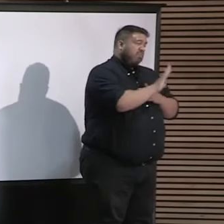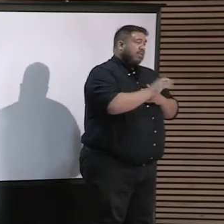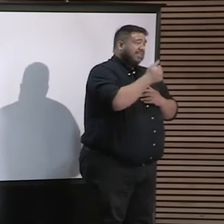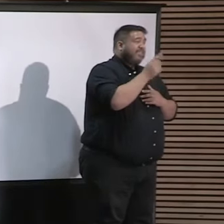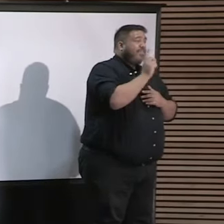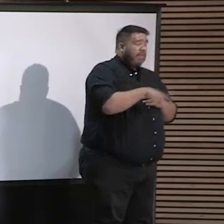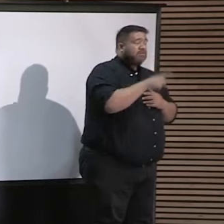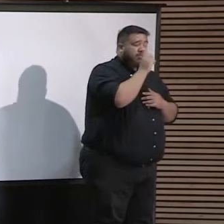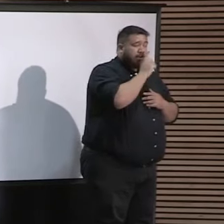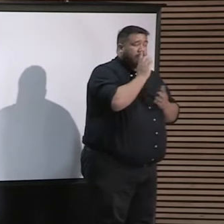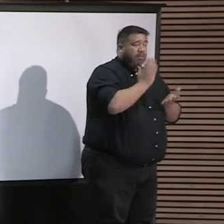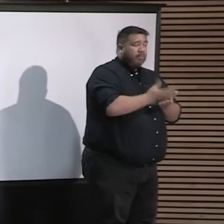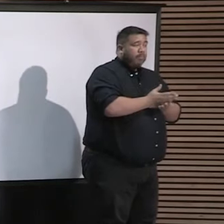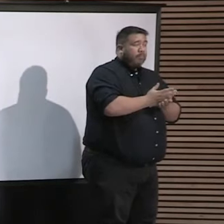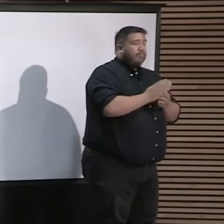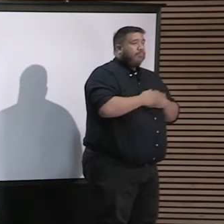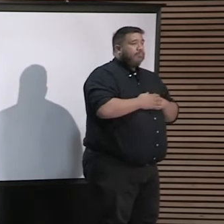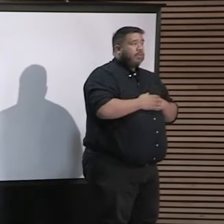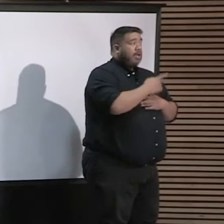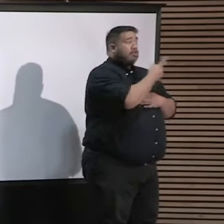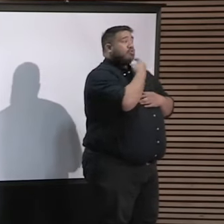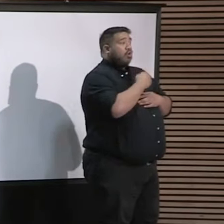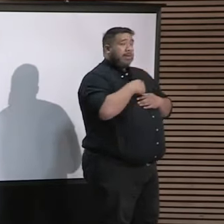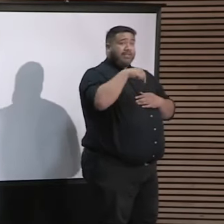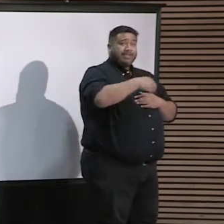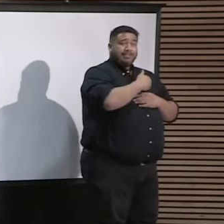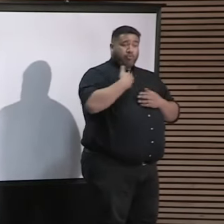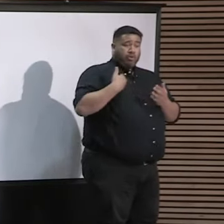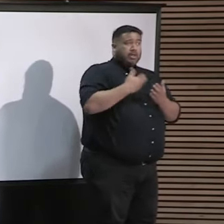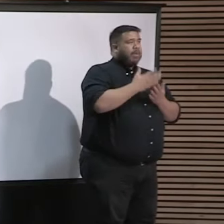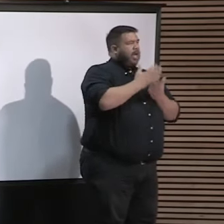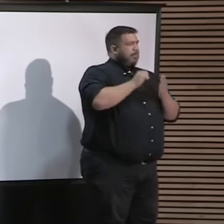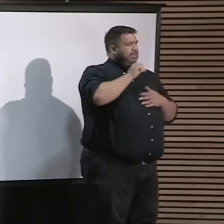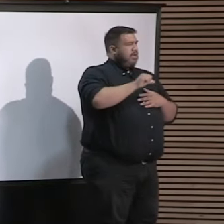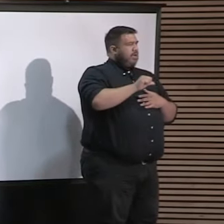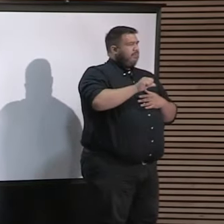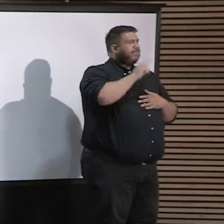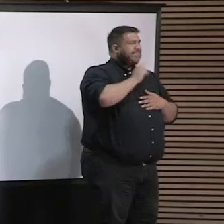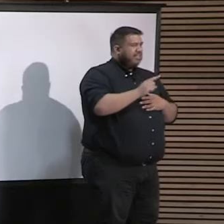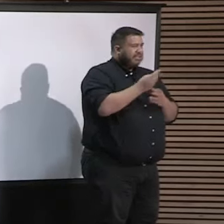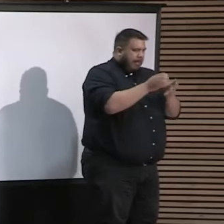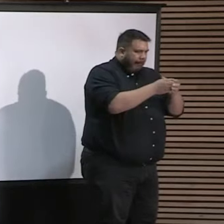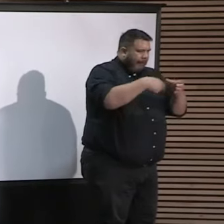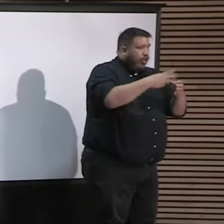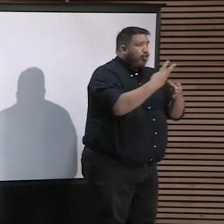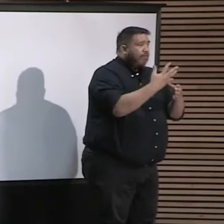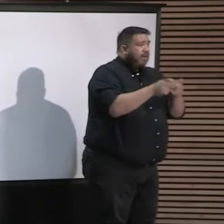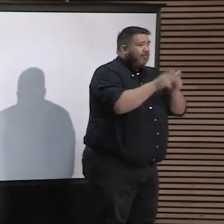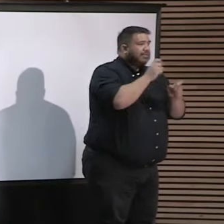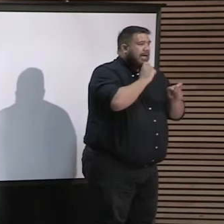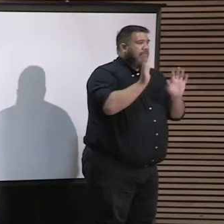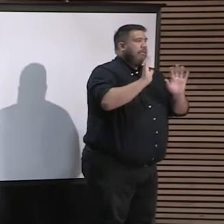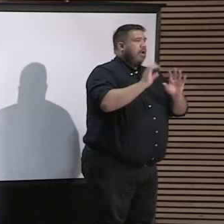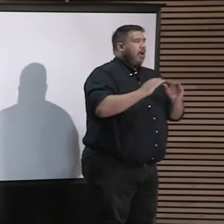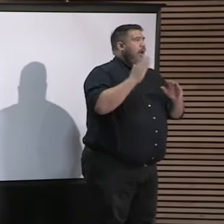that site. I've been advised that by 9:30 this morning, 95 workers that were considered to be high priority had already